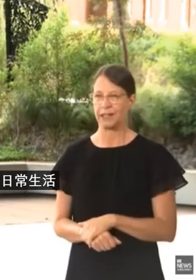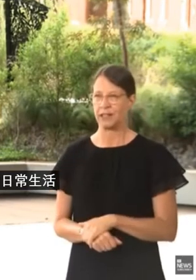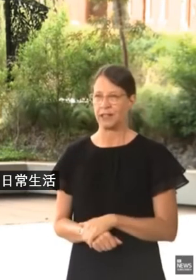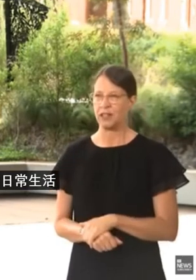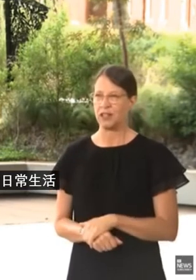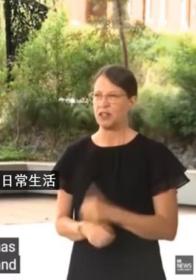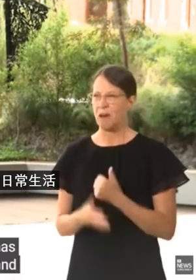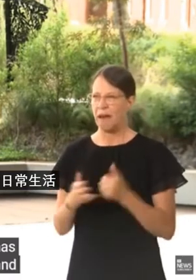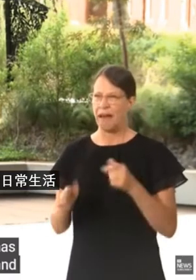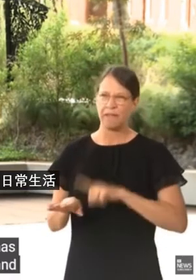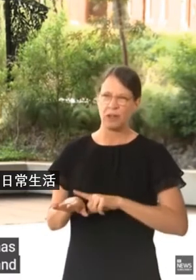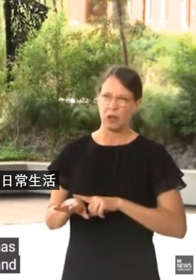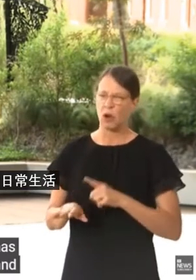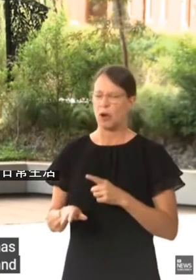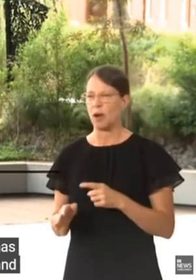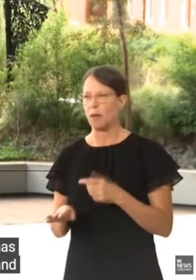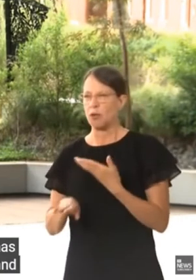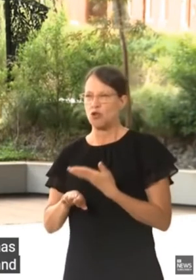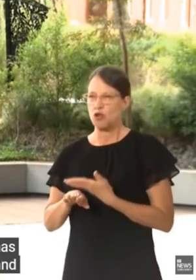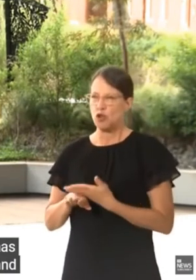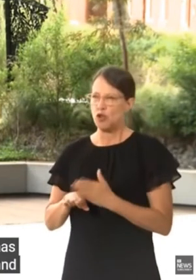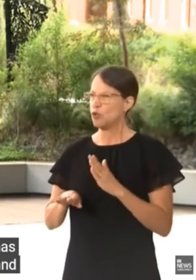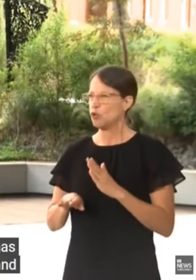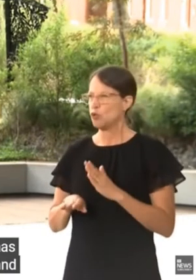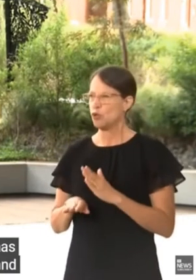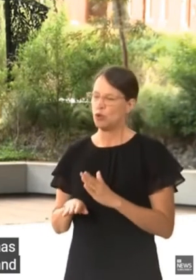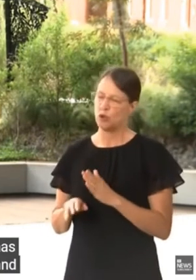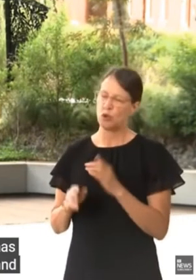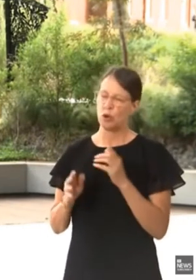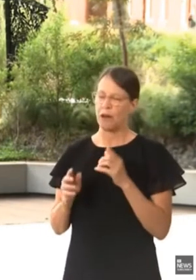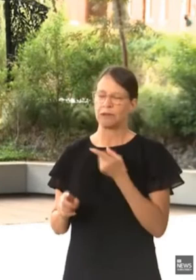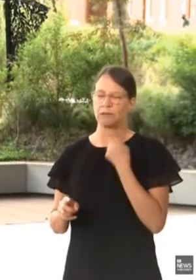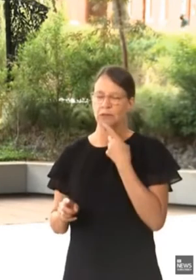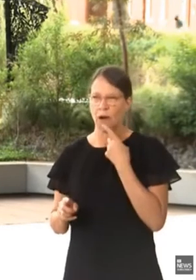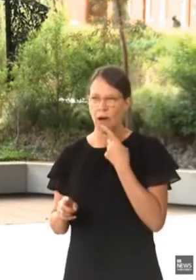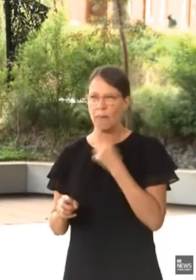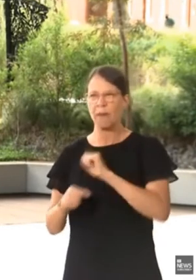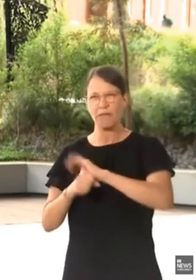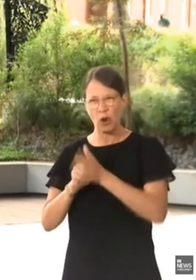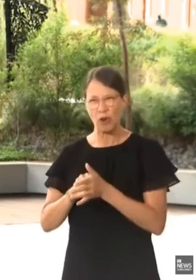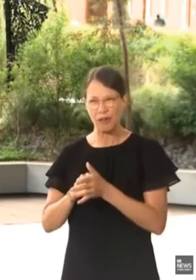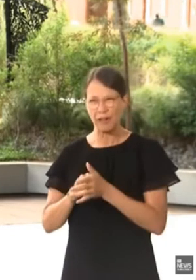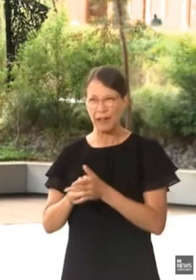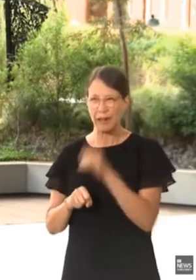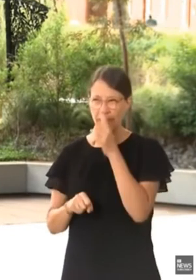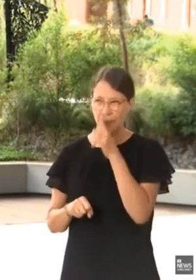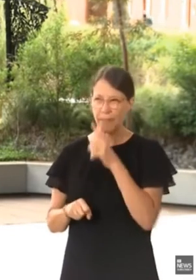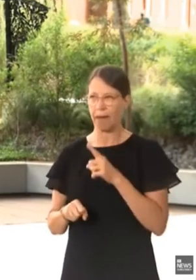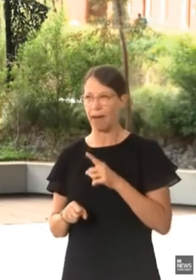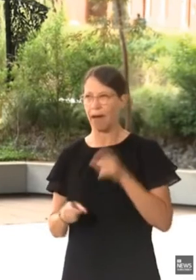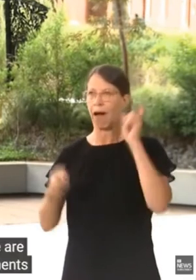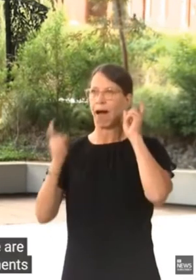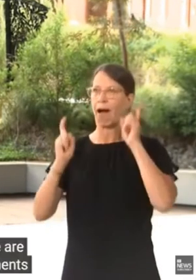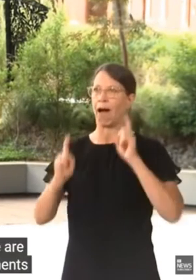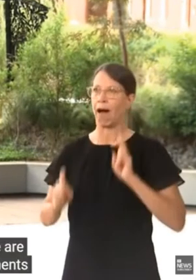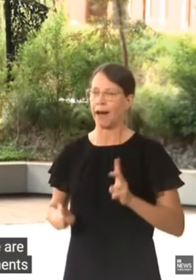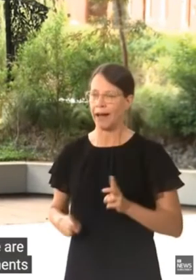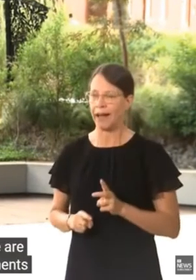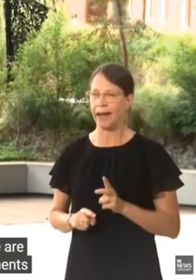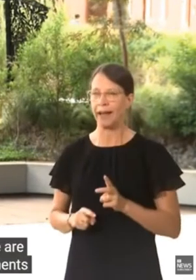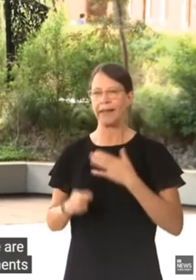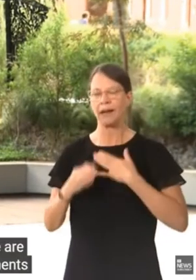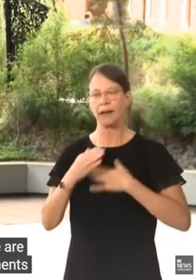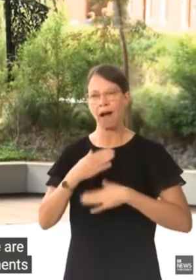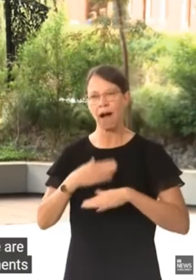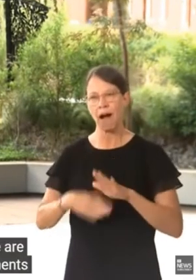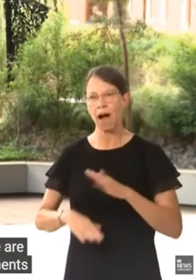challenges and fears and dangers. And processing these and making the necessary adjustments is